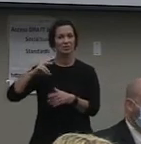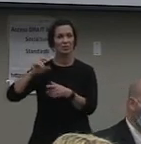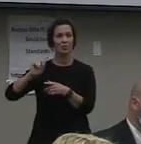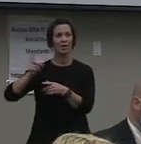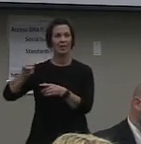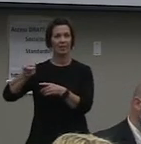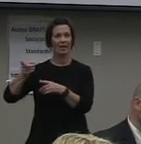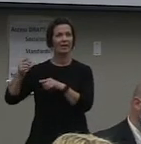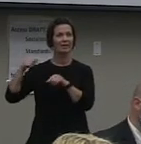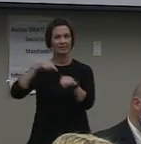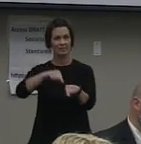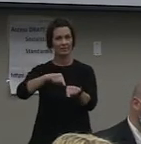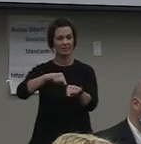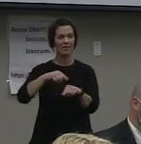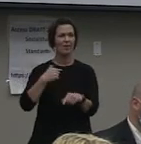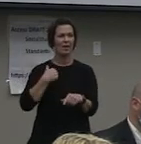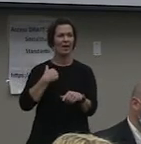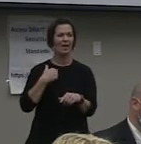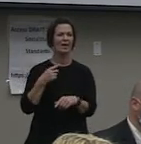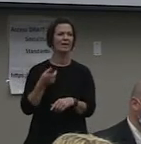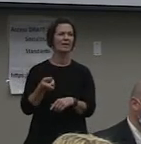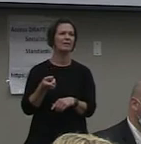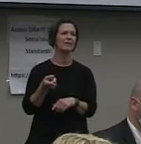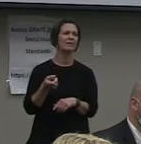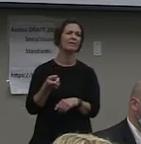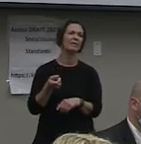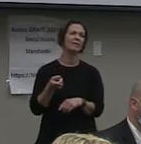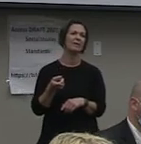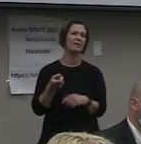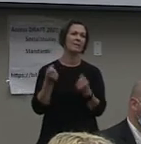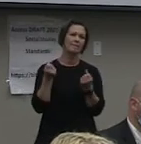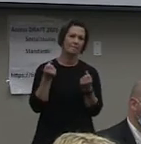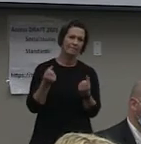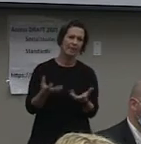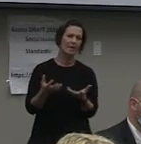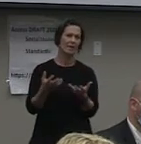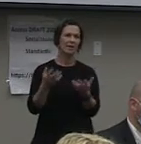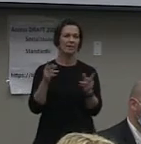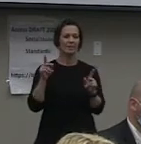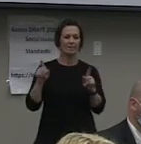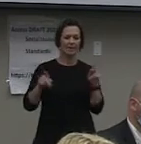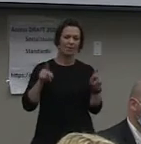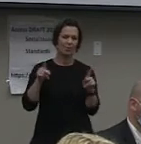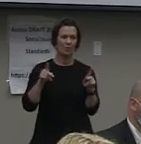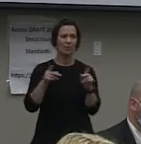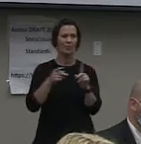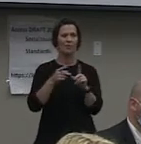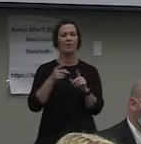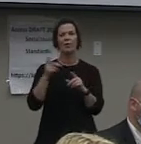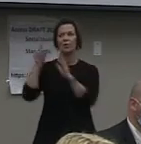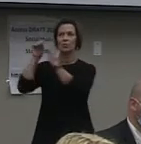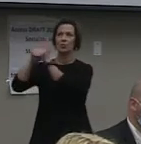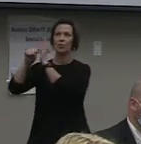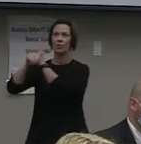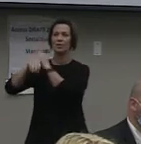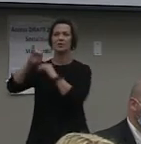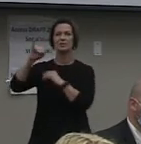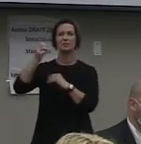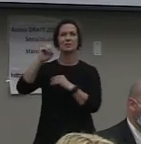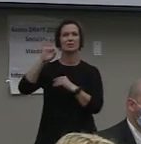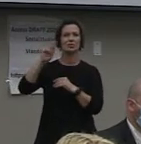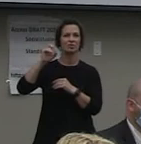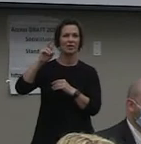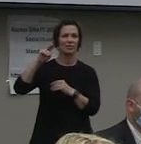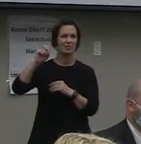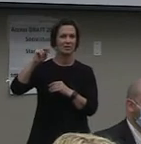We've had, in the last number of decades, we've had innumerable number of Latin Americans. In fact, New Orleans and Jefferson Parish are